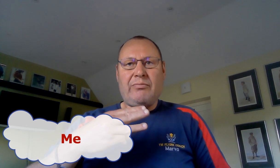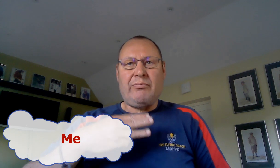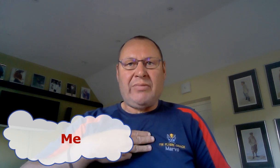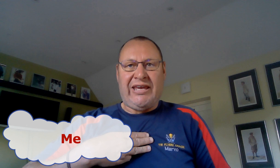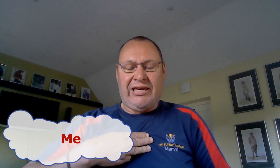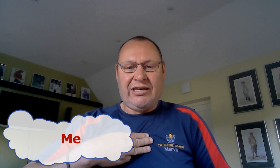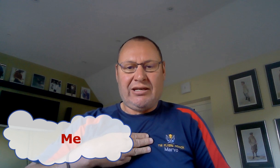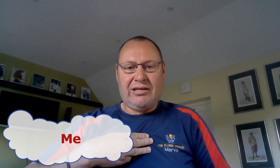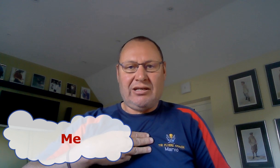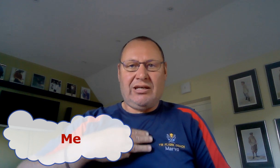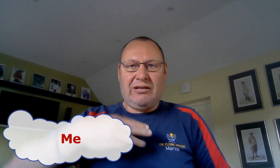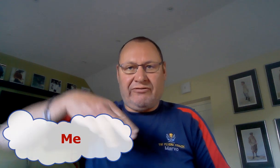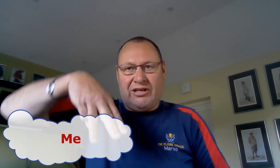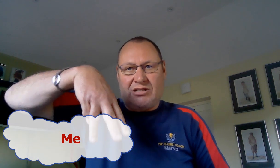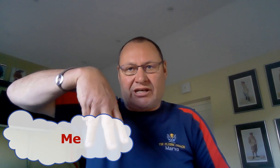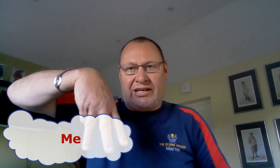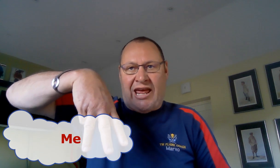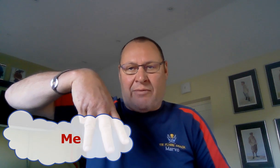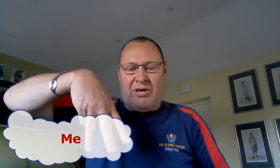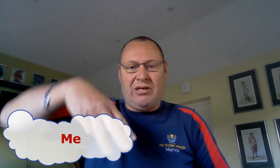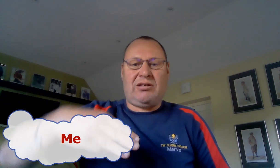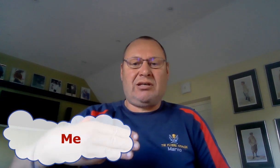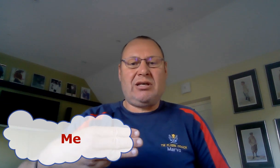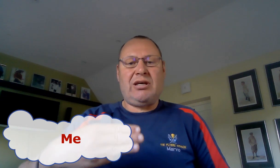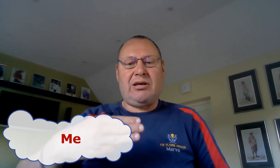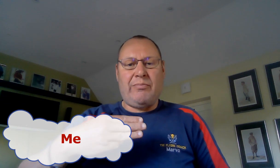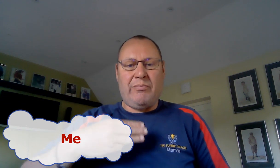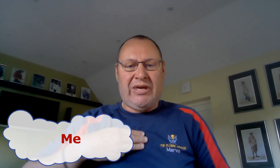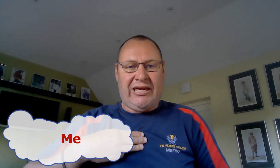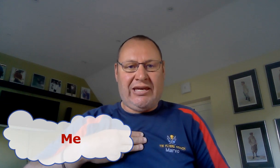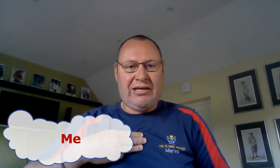Me. Fingers like an M. Me.